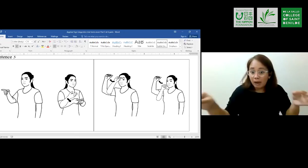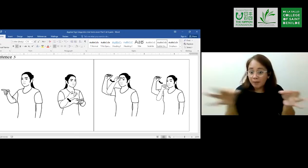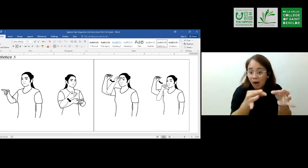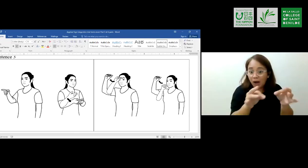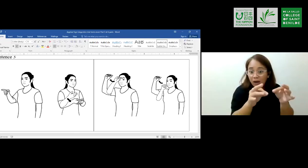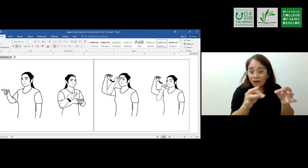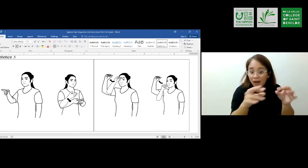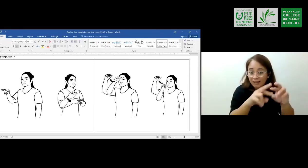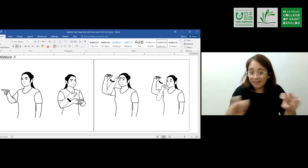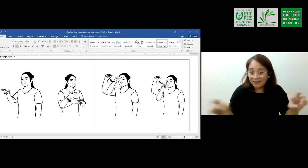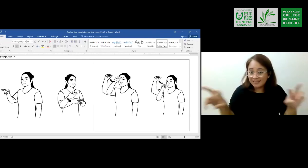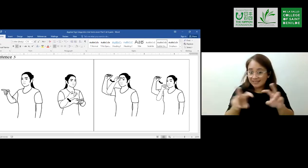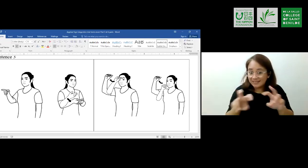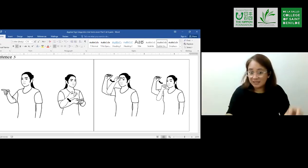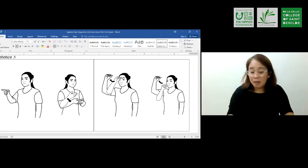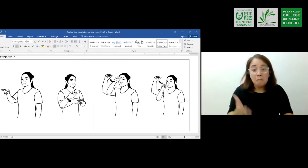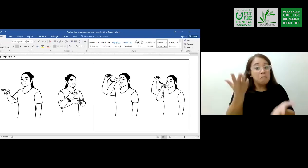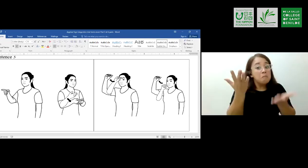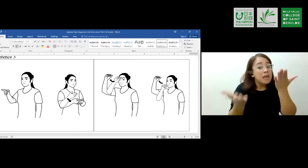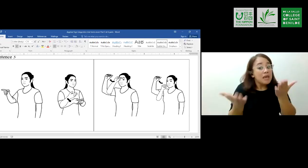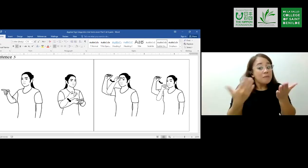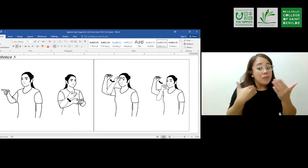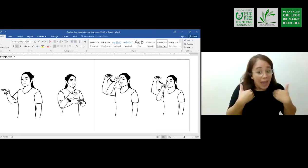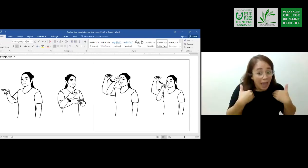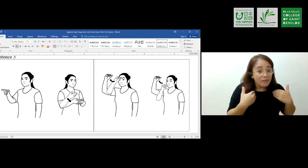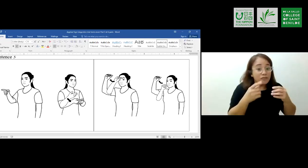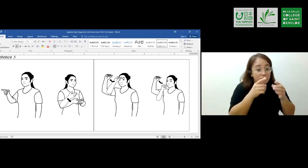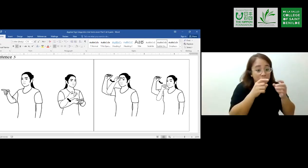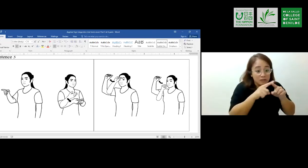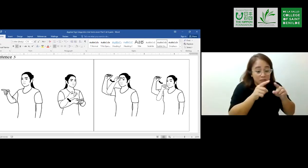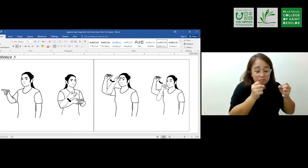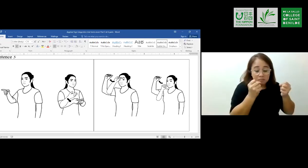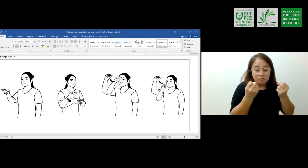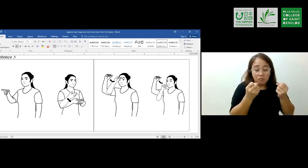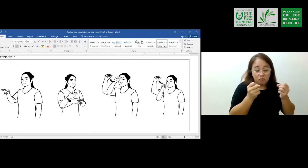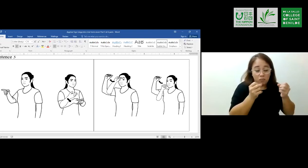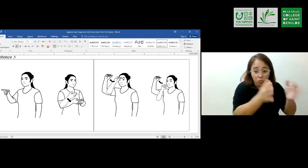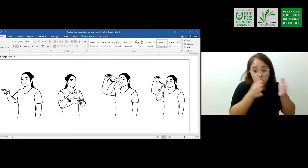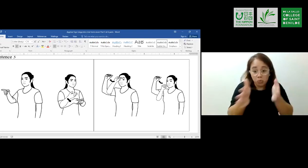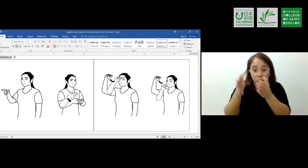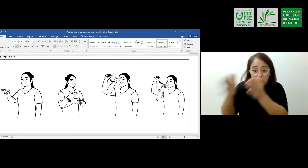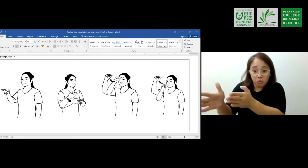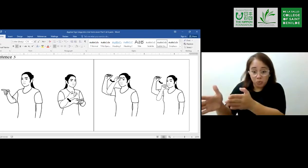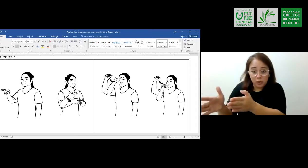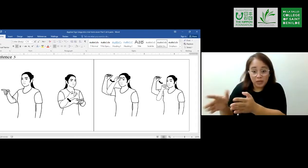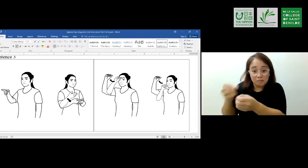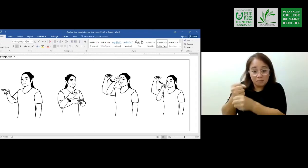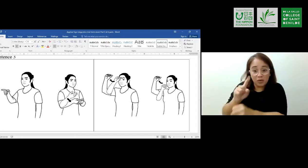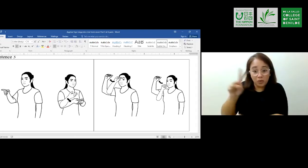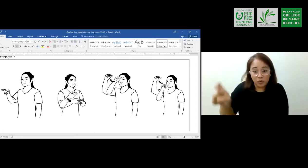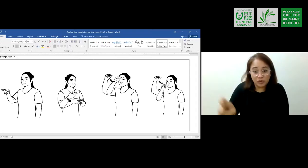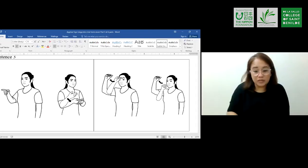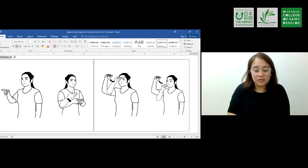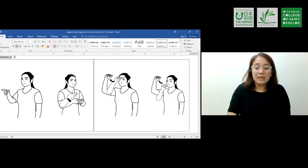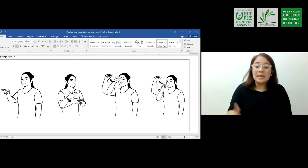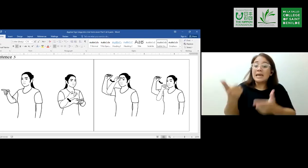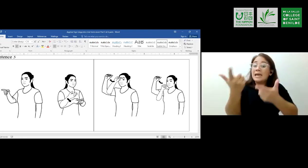can make a question. In sign languages, we don't normally change the word order